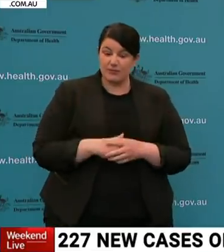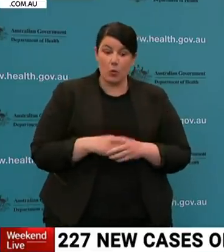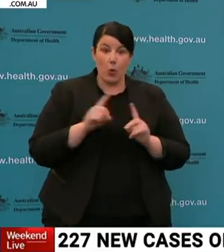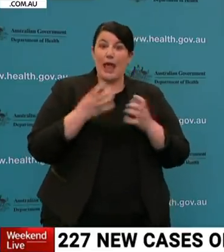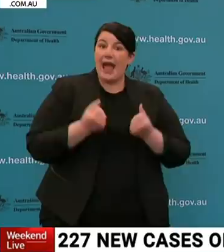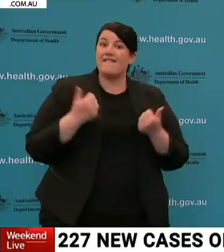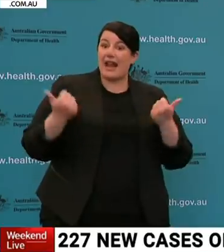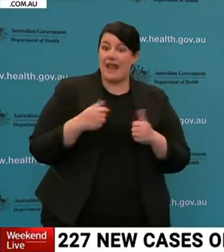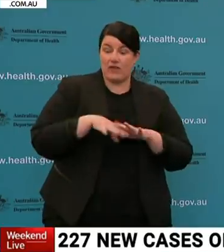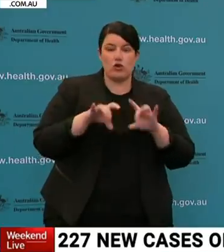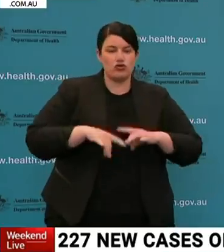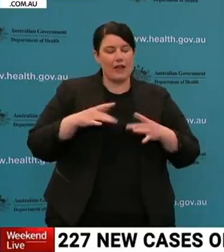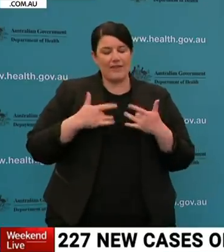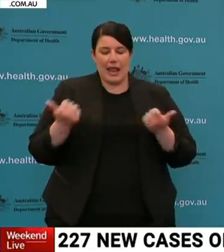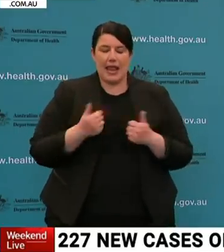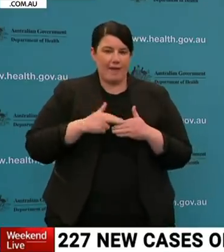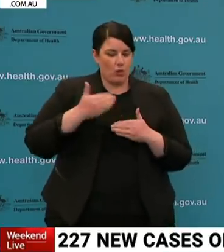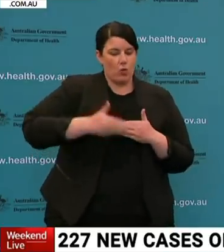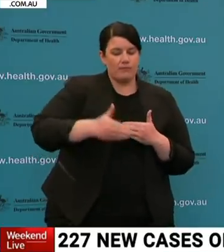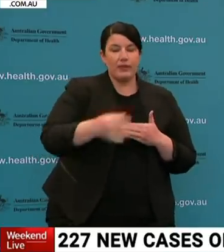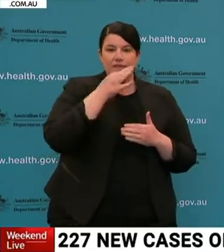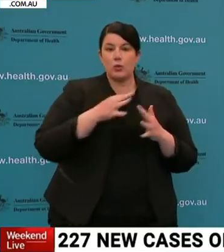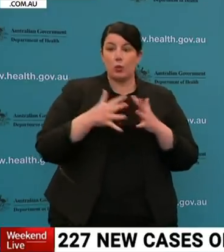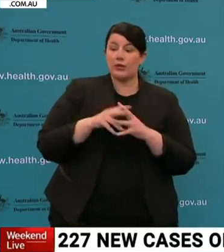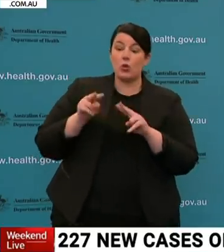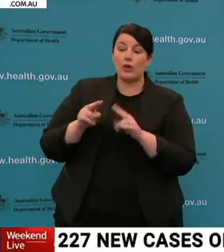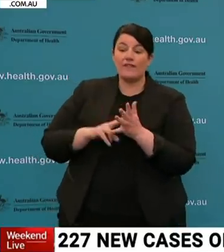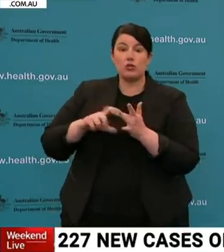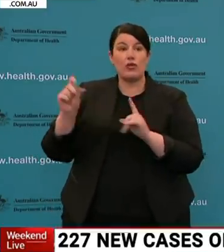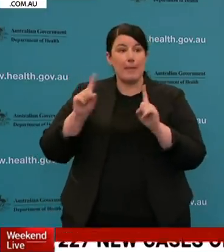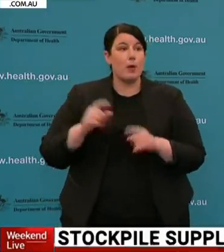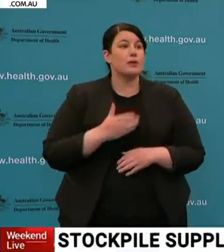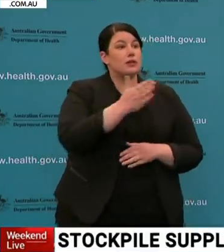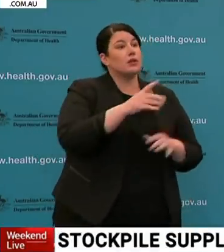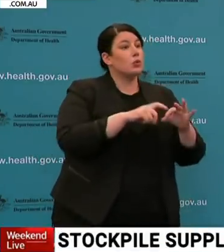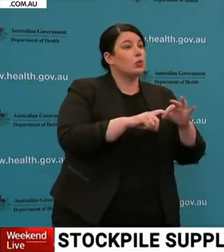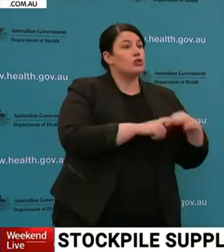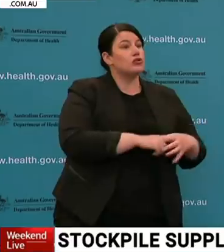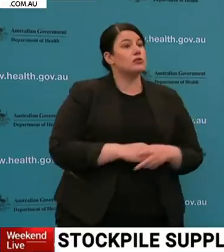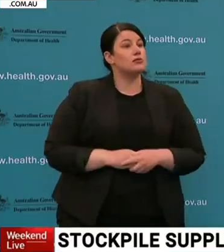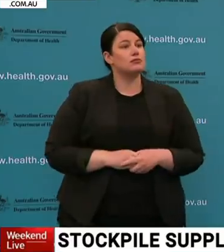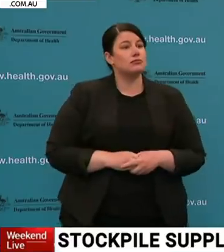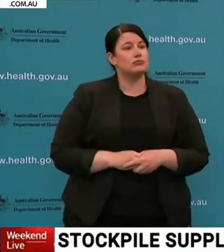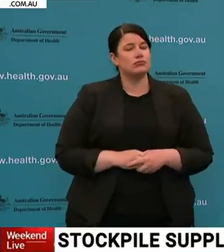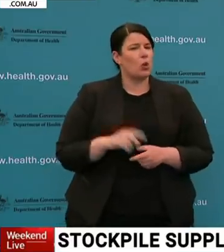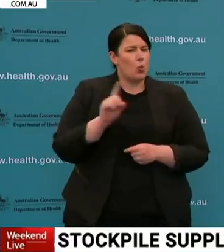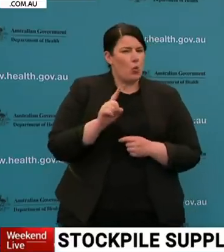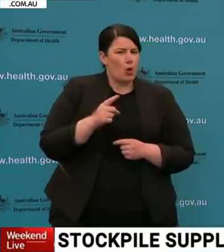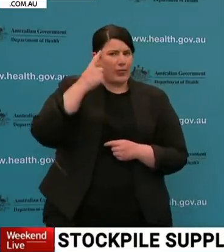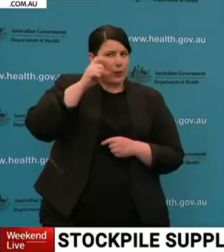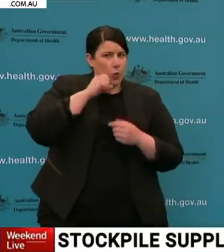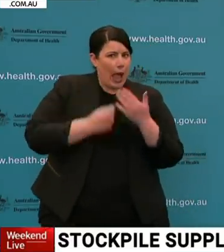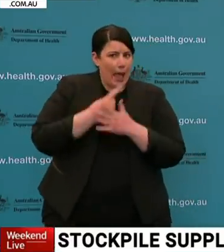will be enough for the coming weeks based on the numbers in Victoria at the moment. What are you expecting then in the coming weeks? Because Victoria has